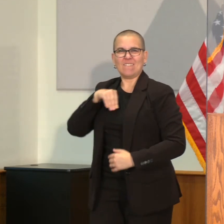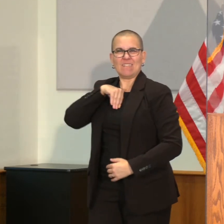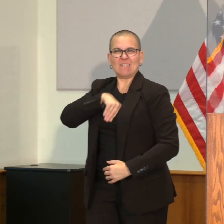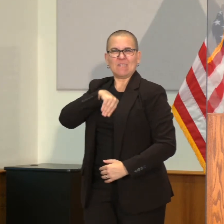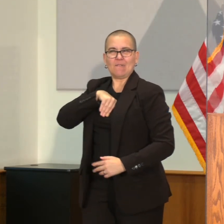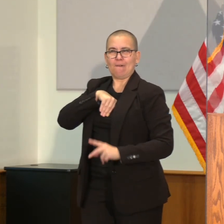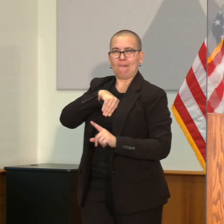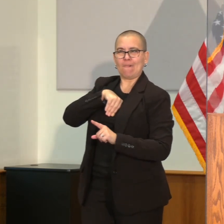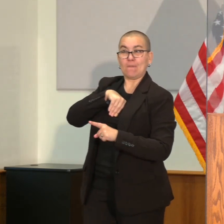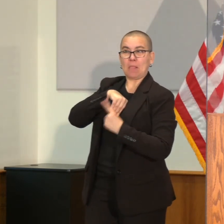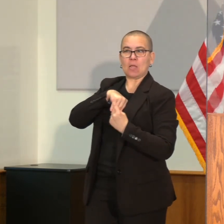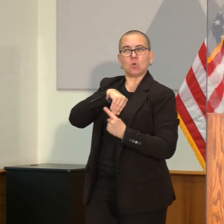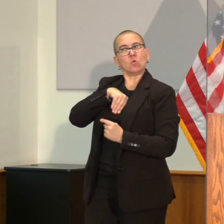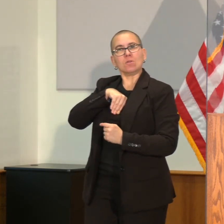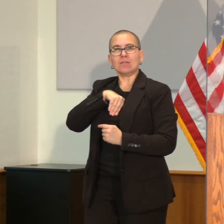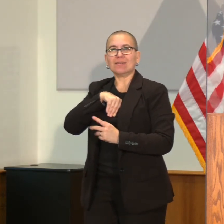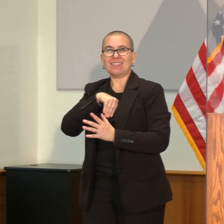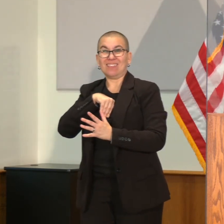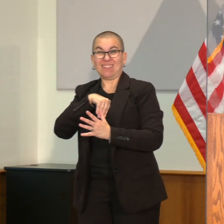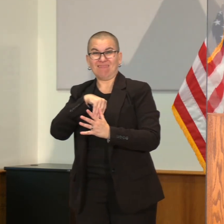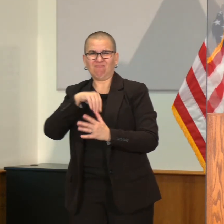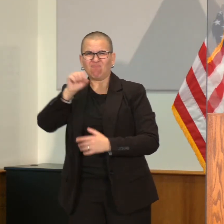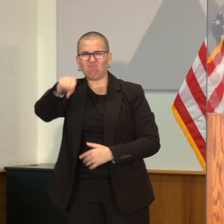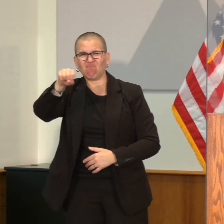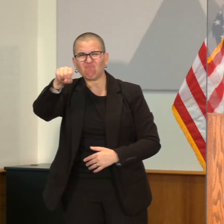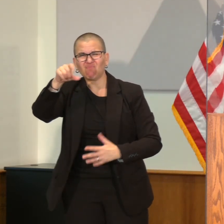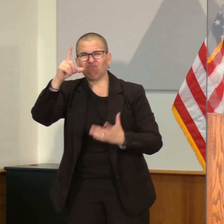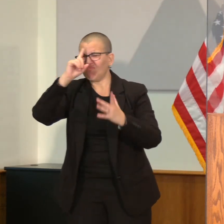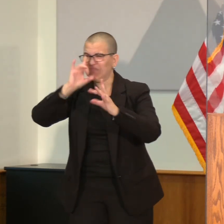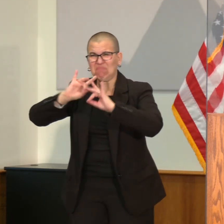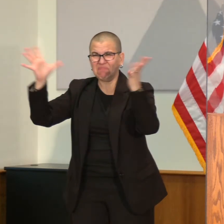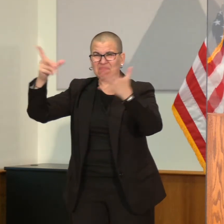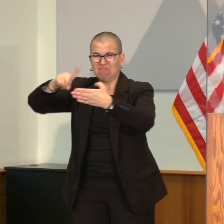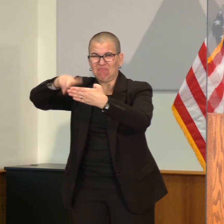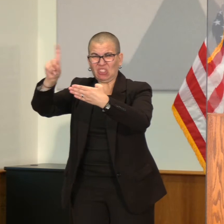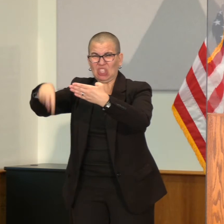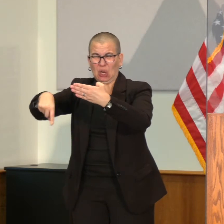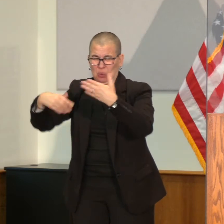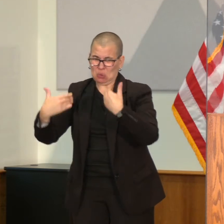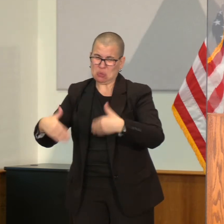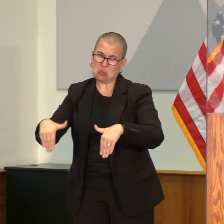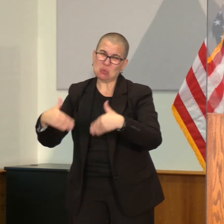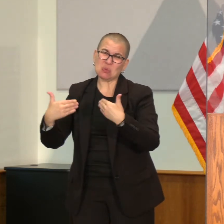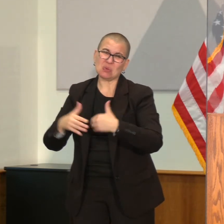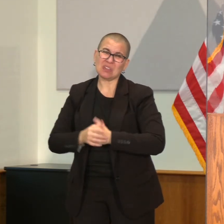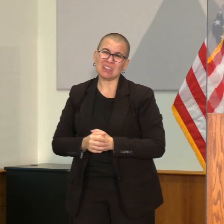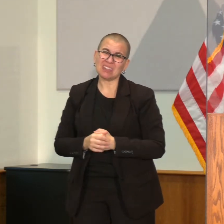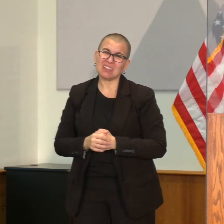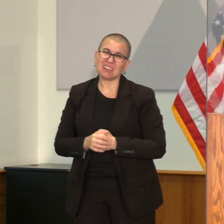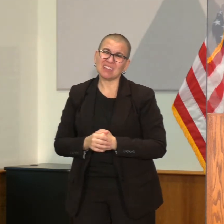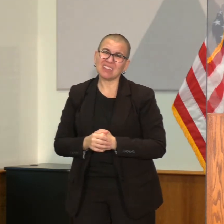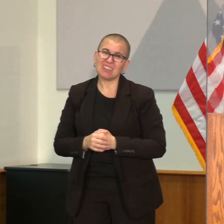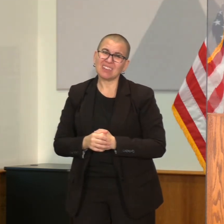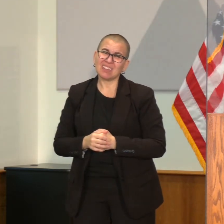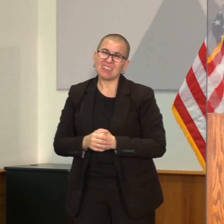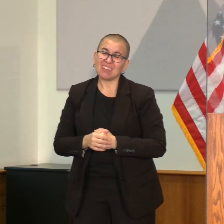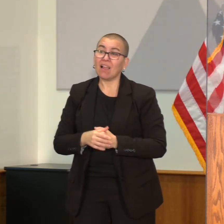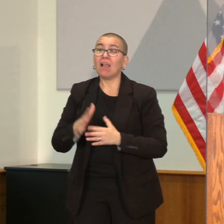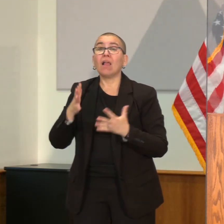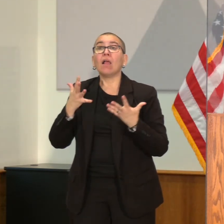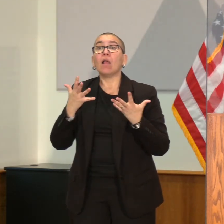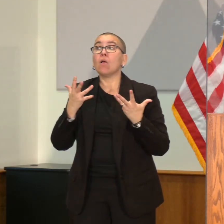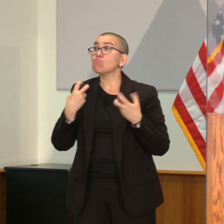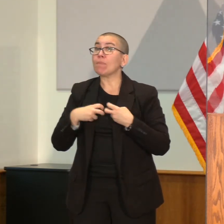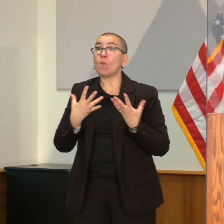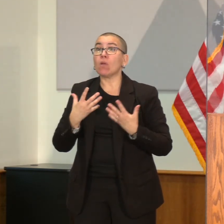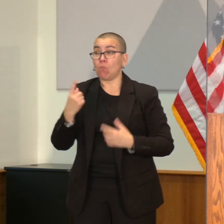tragic outcomes. And the fact that it happens repeatedly, not once or twice, but over and over